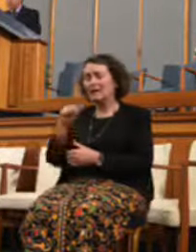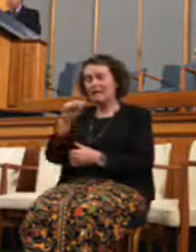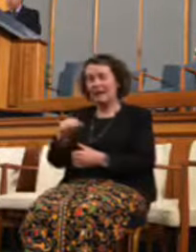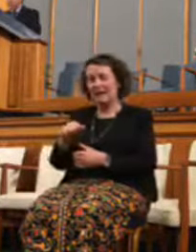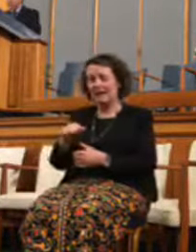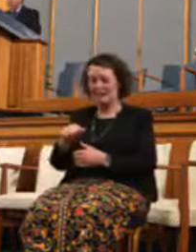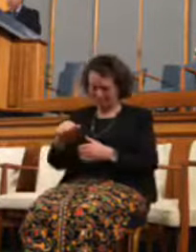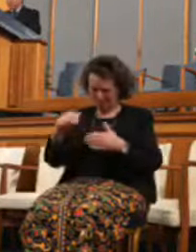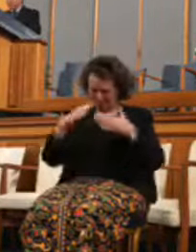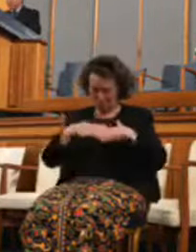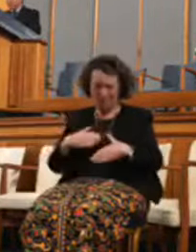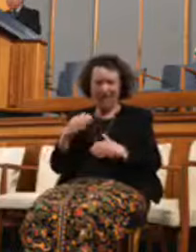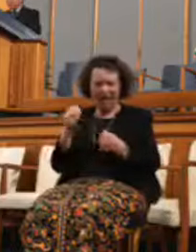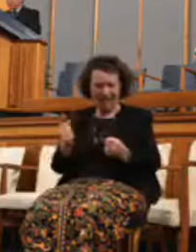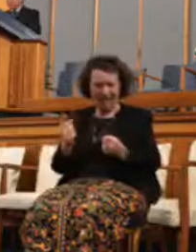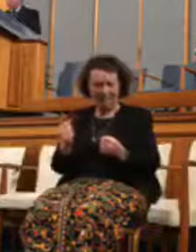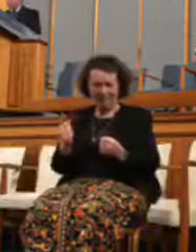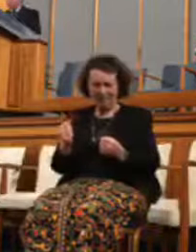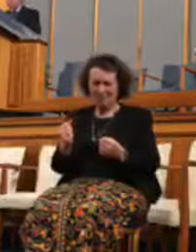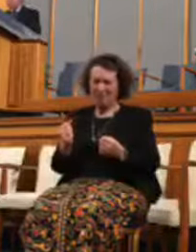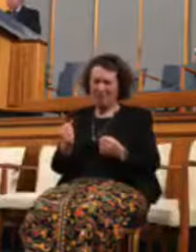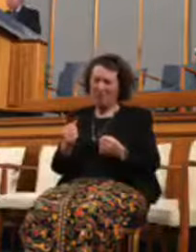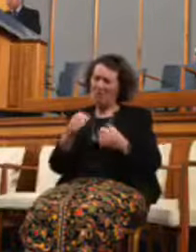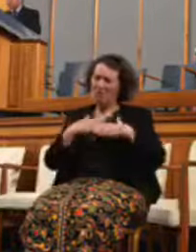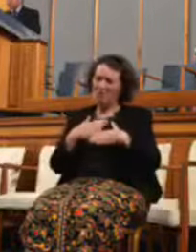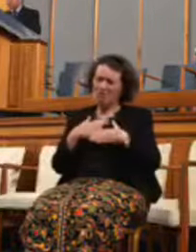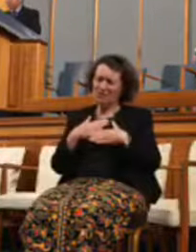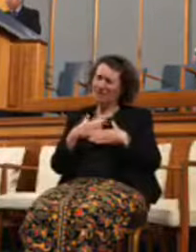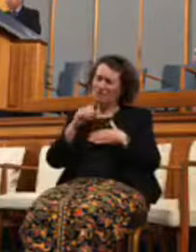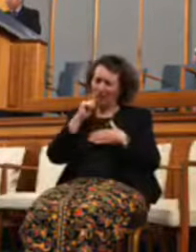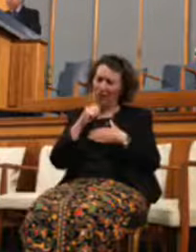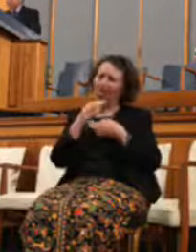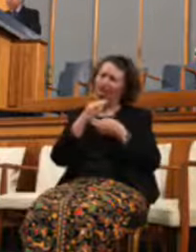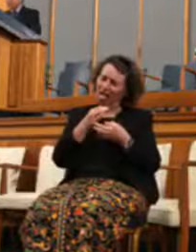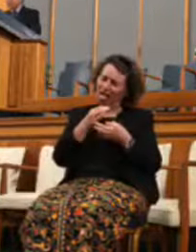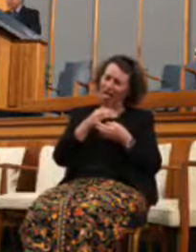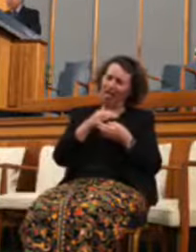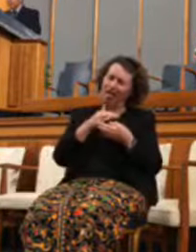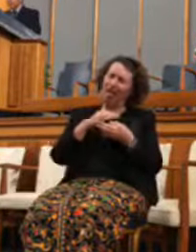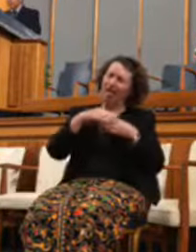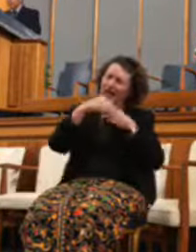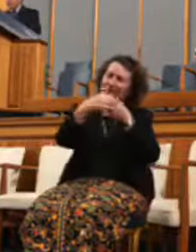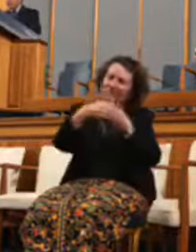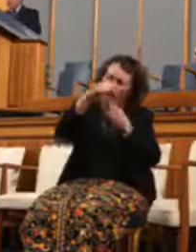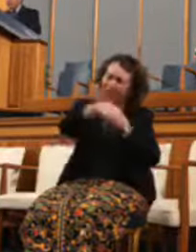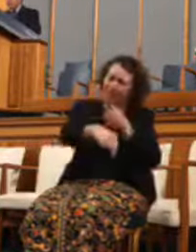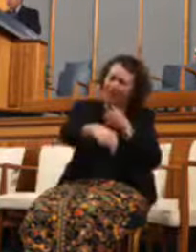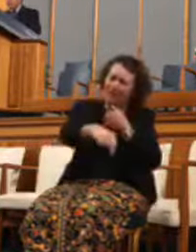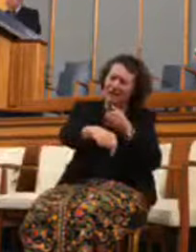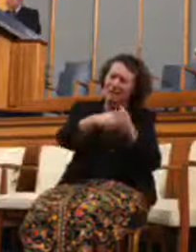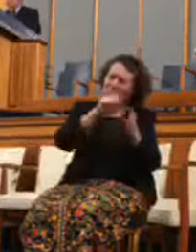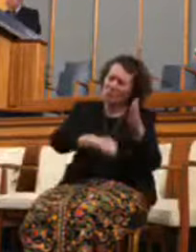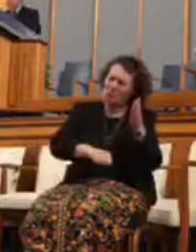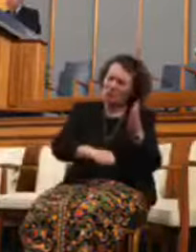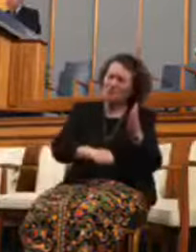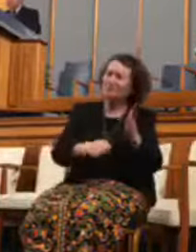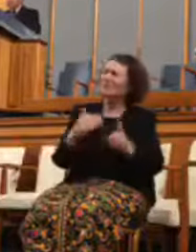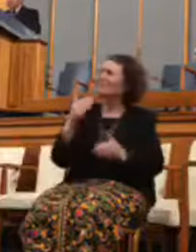to perdition. But we pray, Lord, that thou will smile upon us, that thou will look upon each one of